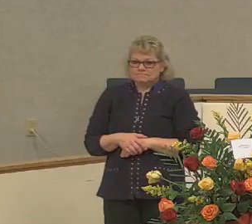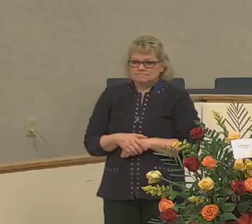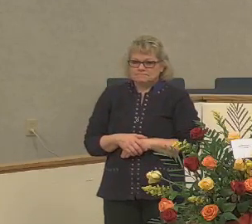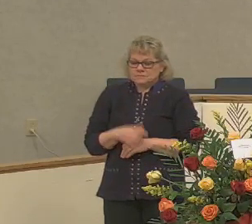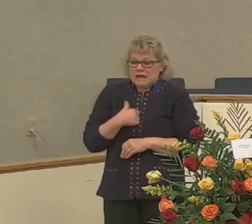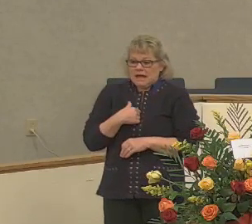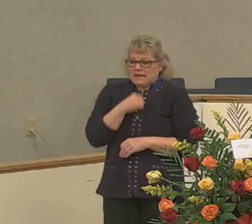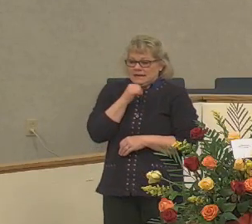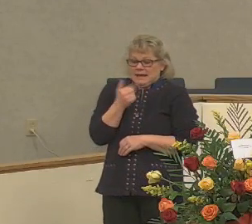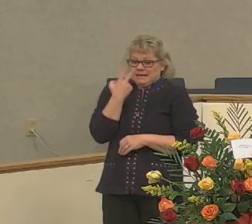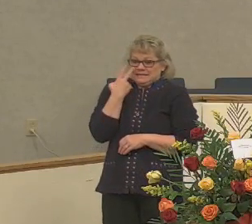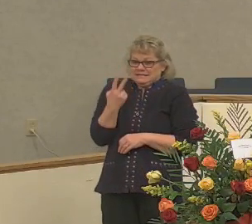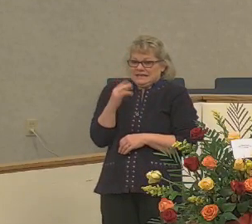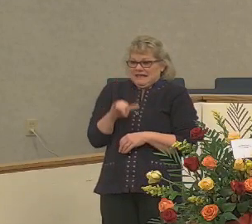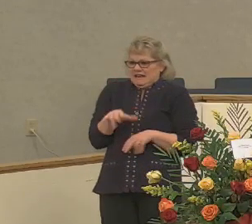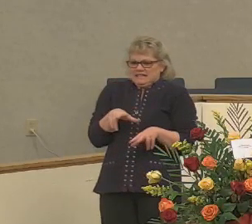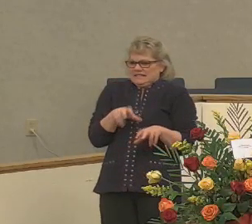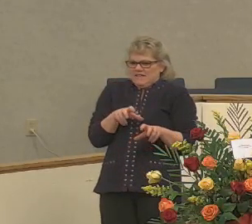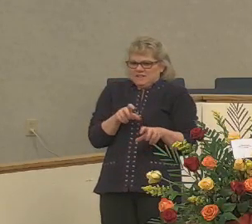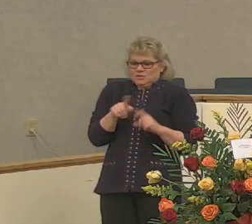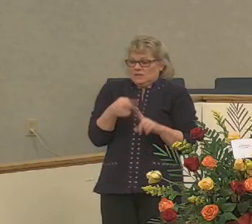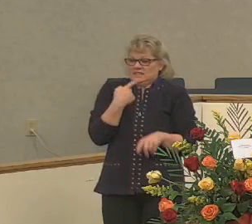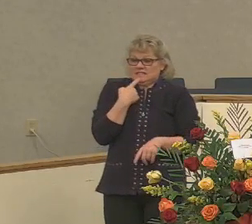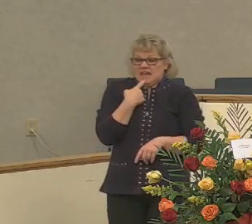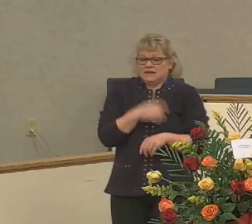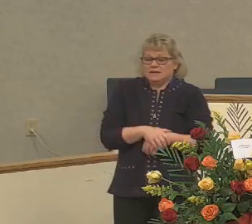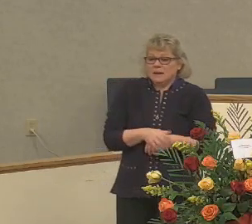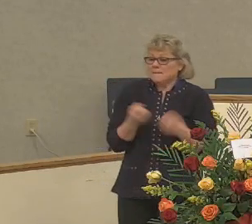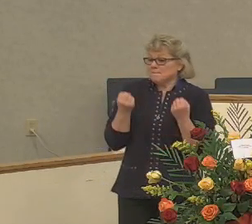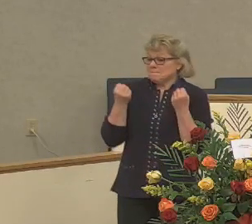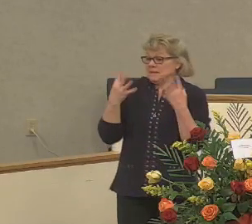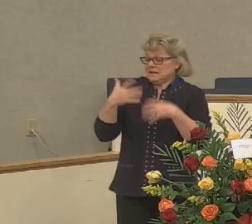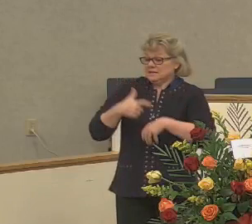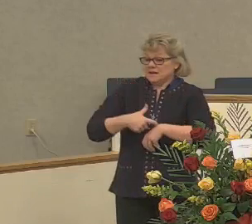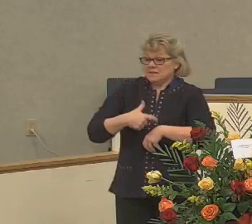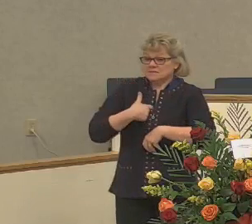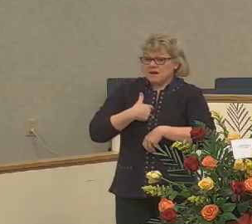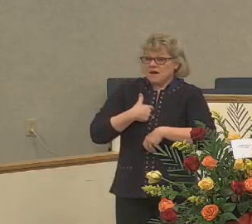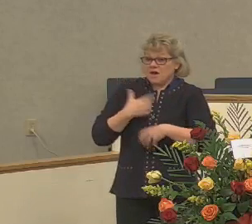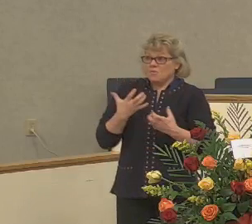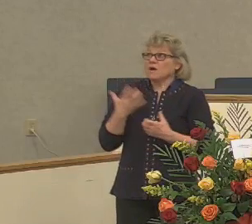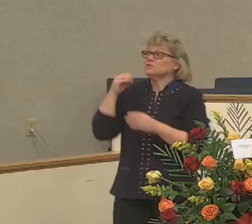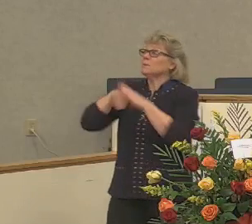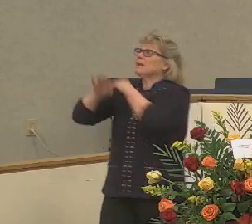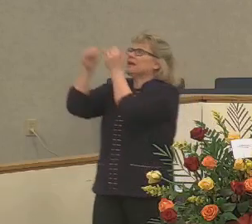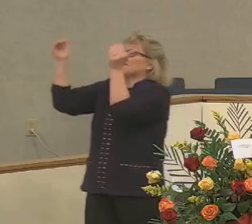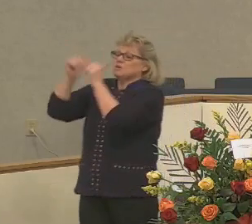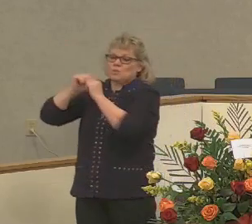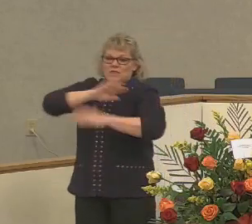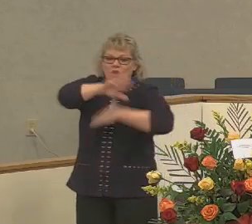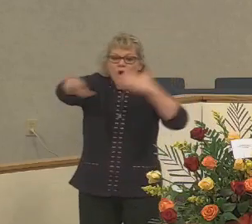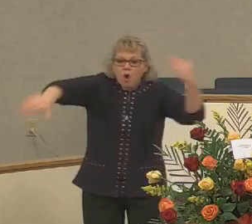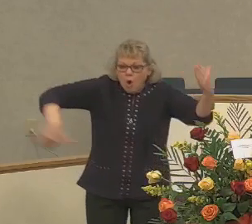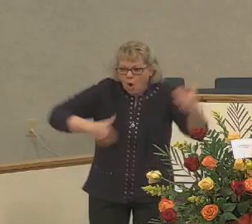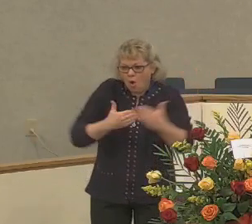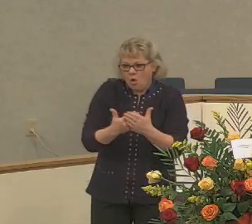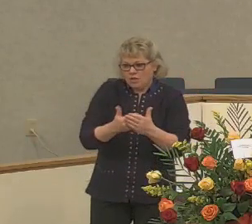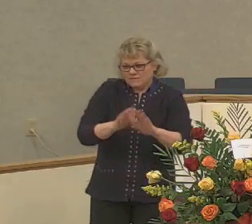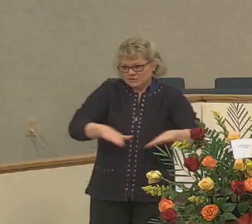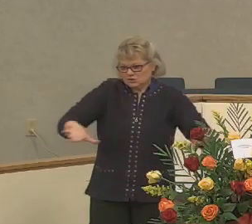I did not see this as selfishness when he said many times that he wants to be in heaven with all of his children.